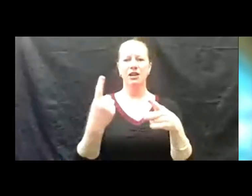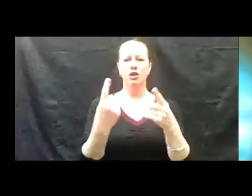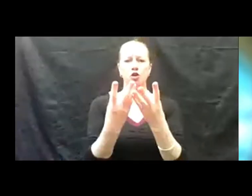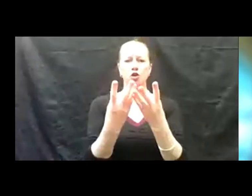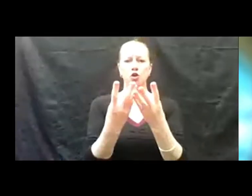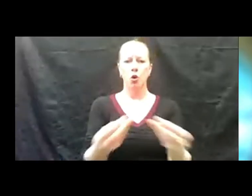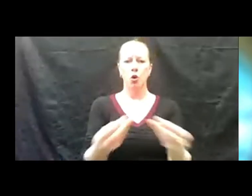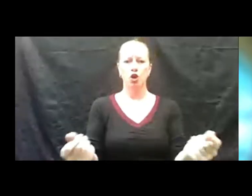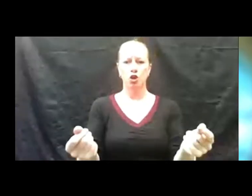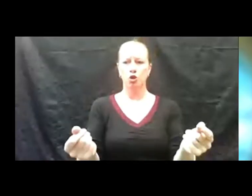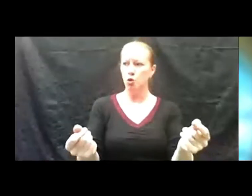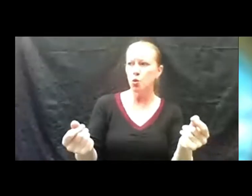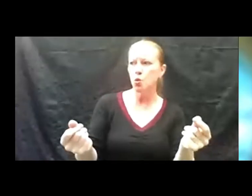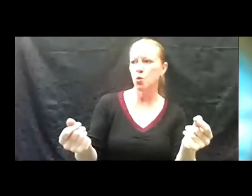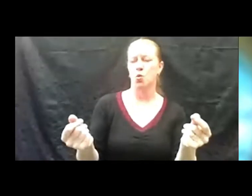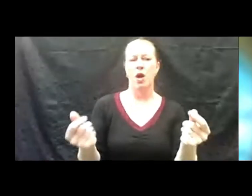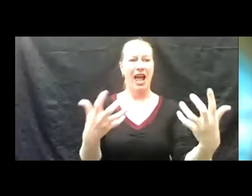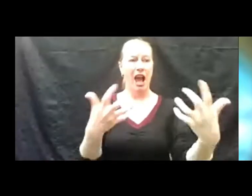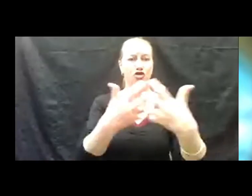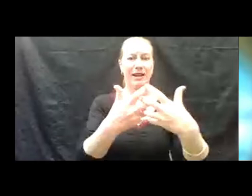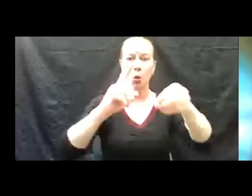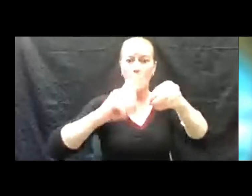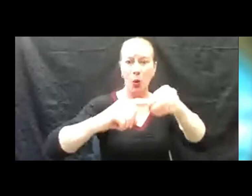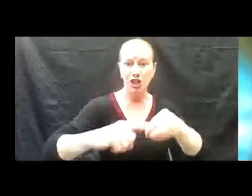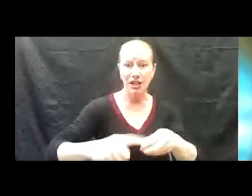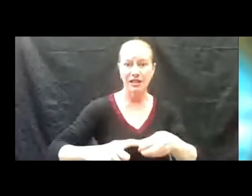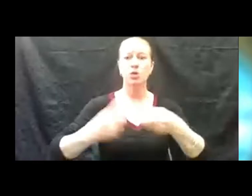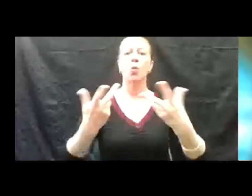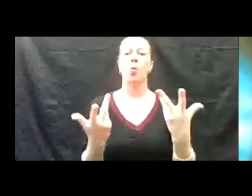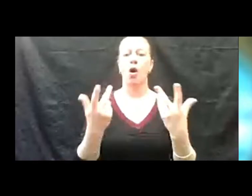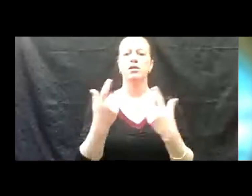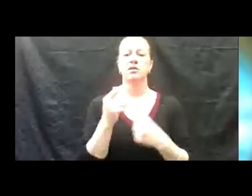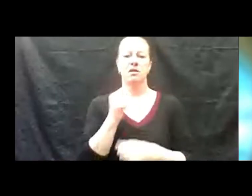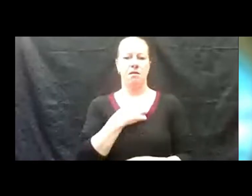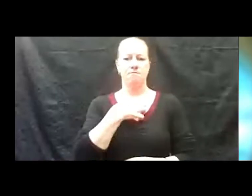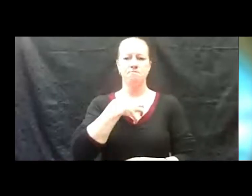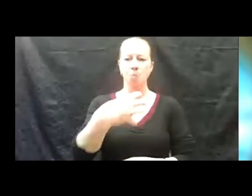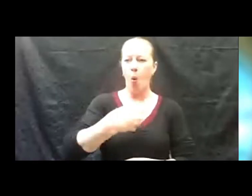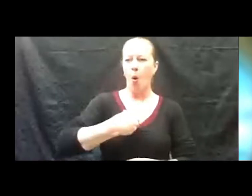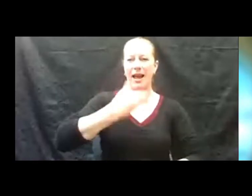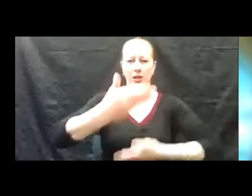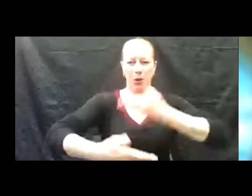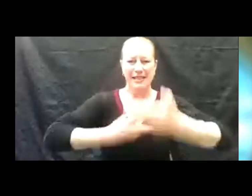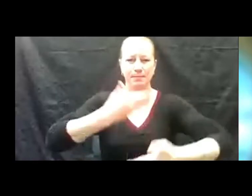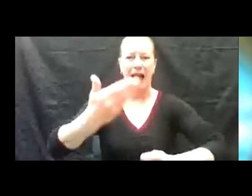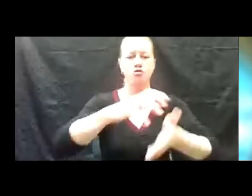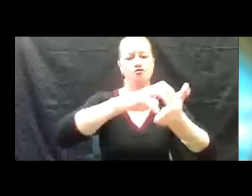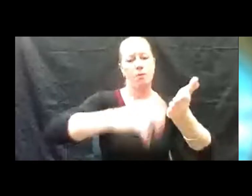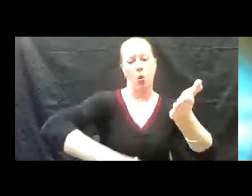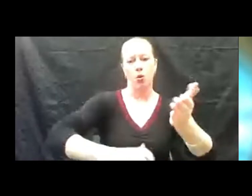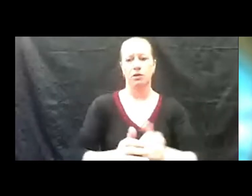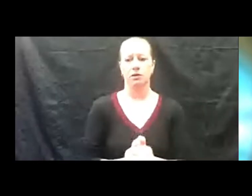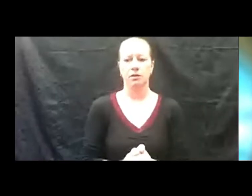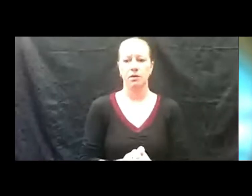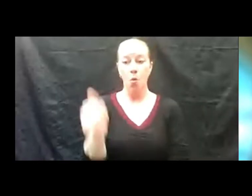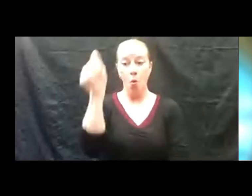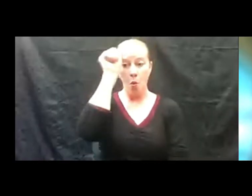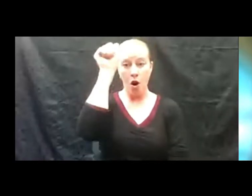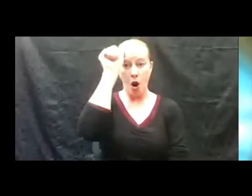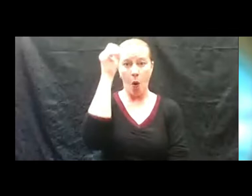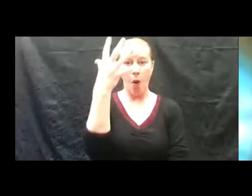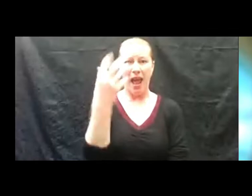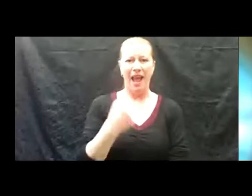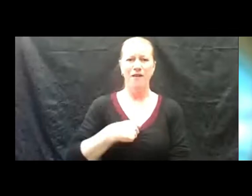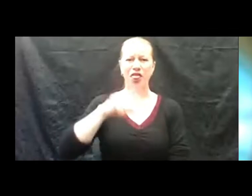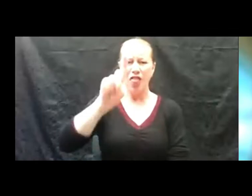the questions and inquiries that came through was to persuade Warren to explain the report. We know that having